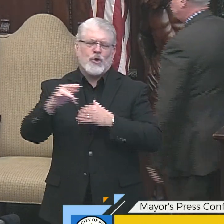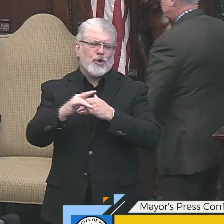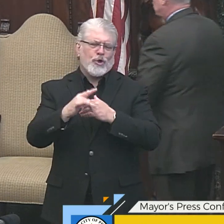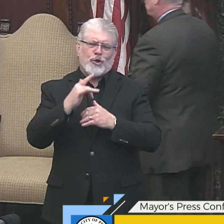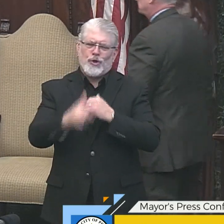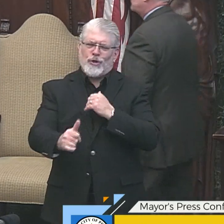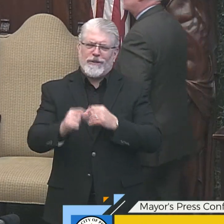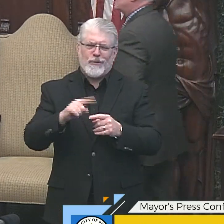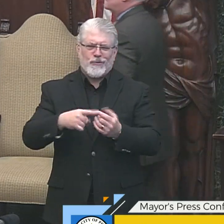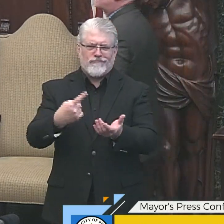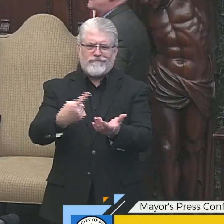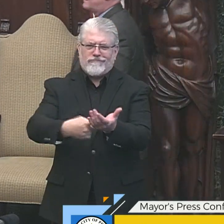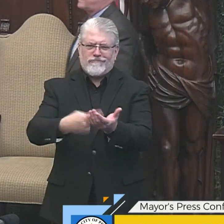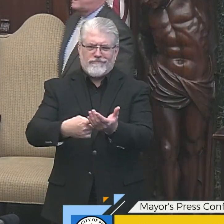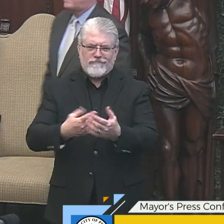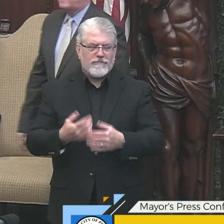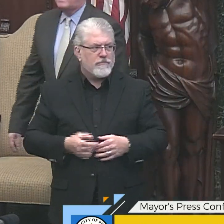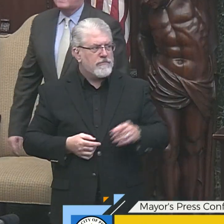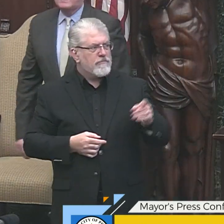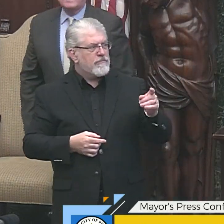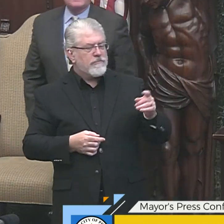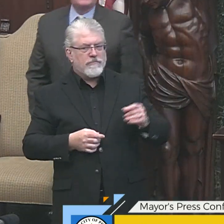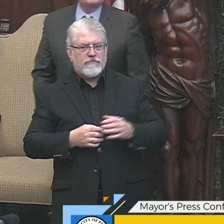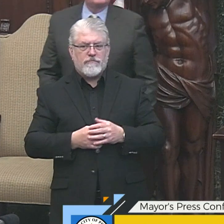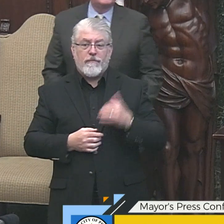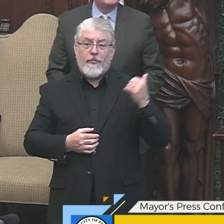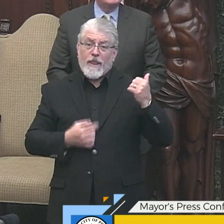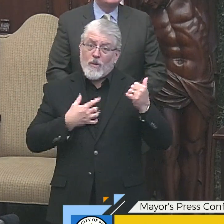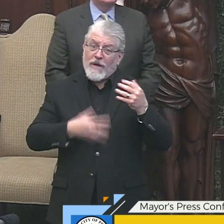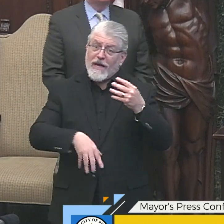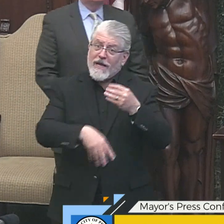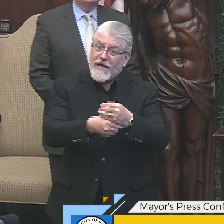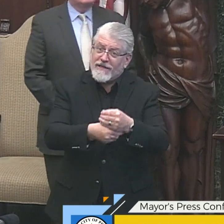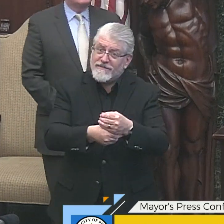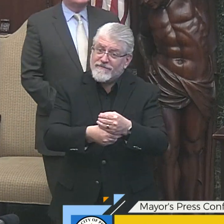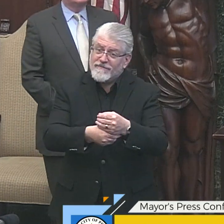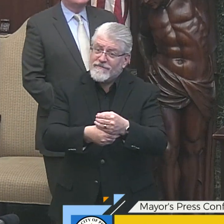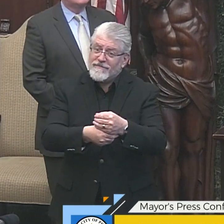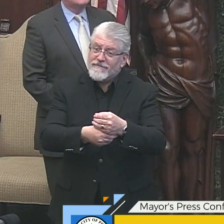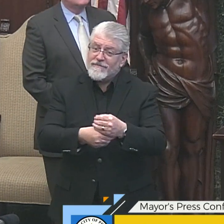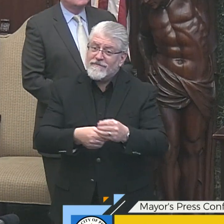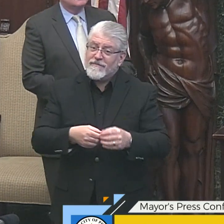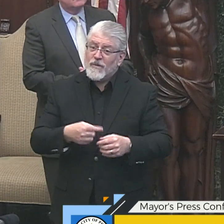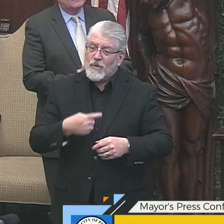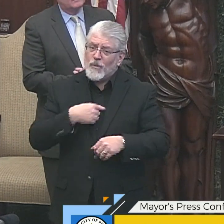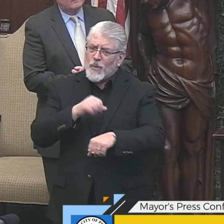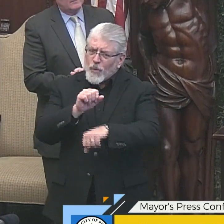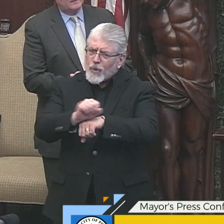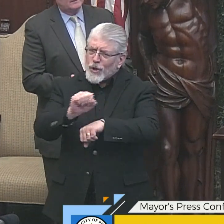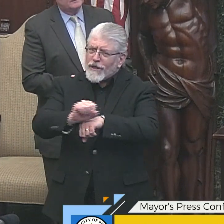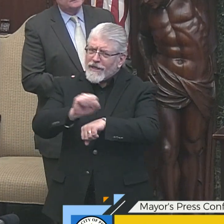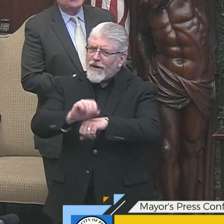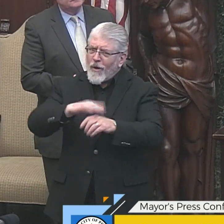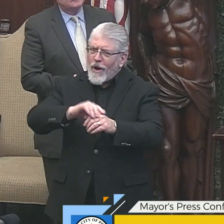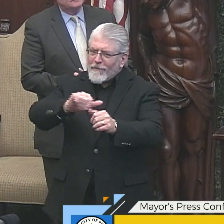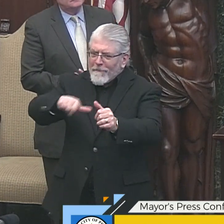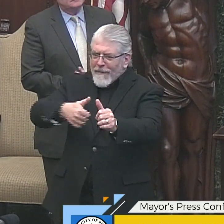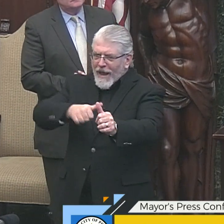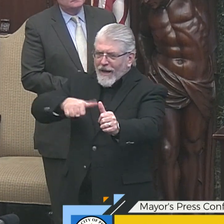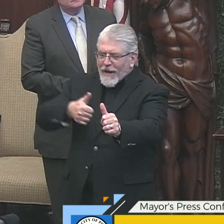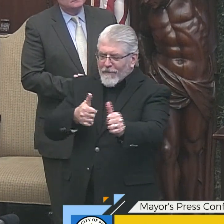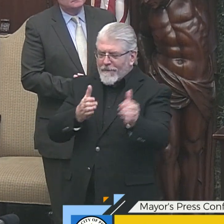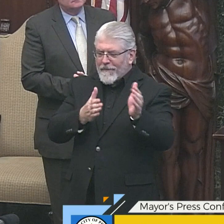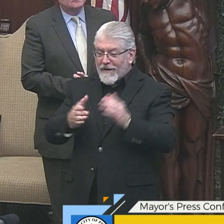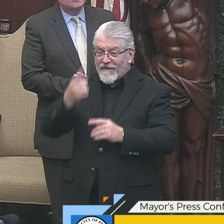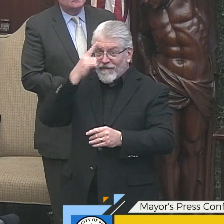I will just add, Laura, that we are working actively with the city commissioners on contingency planning around the election, should it not be postponed, and feel